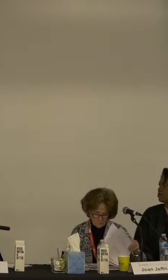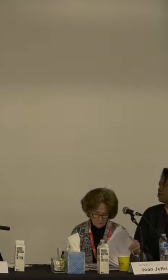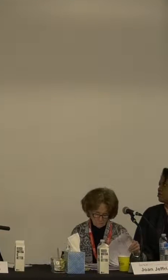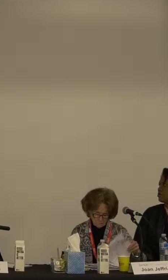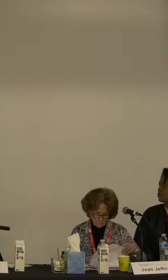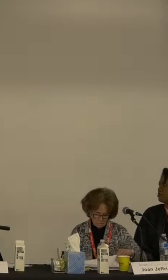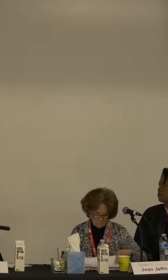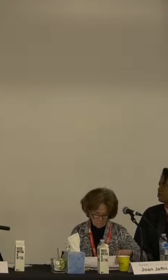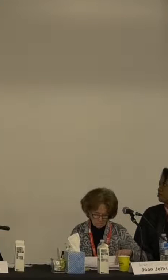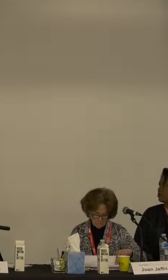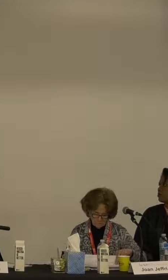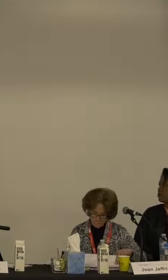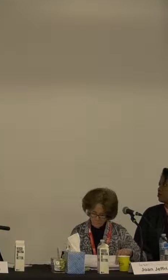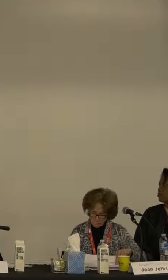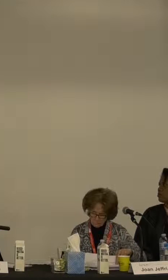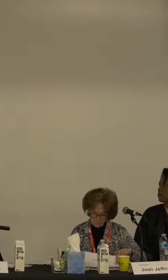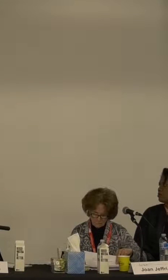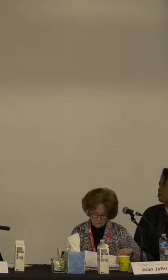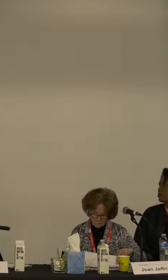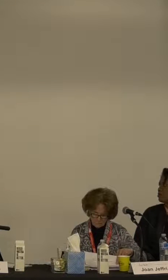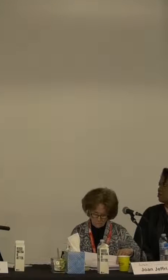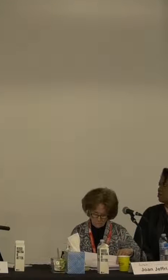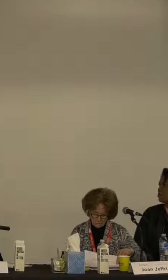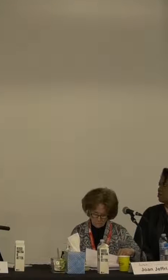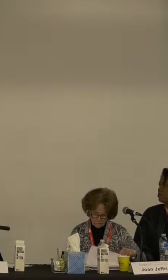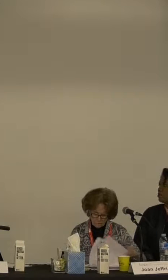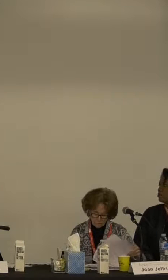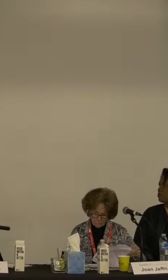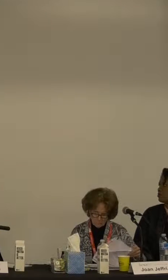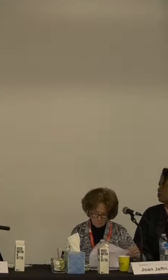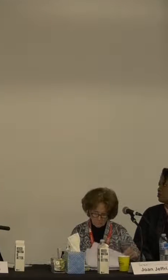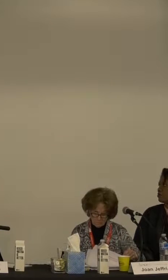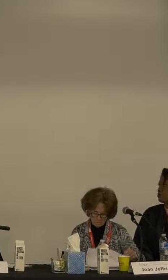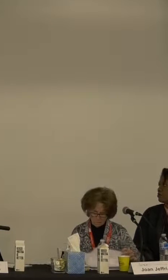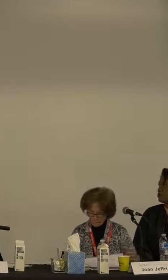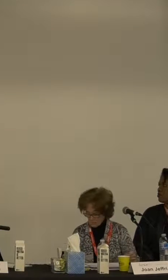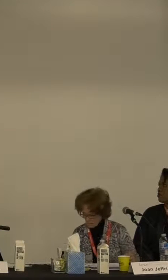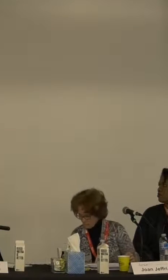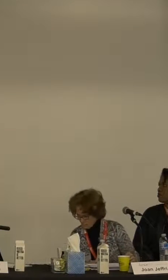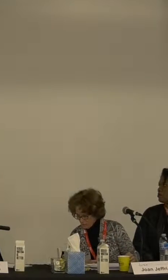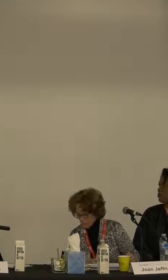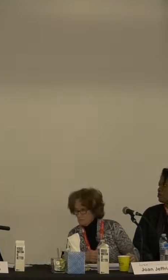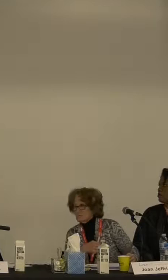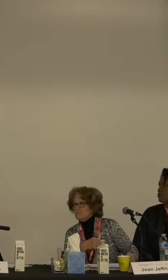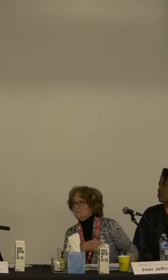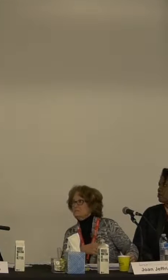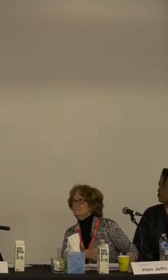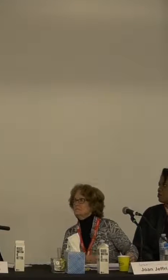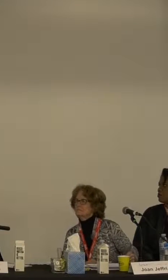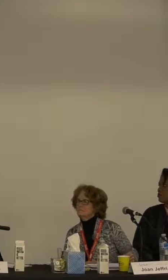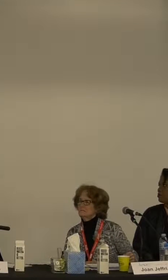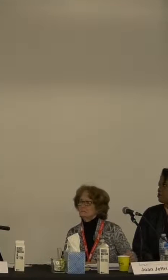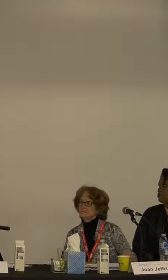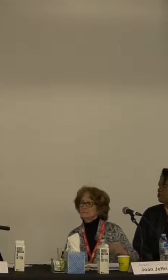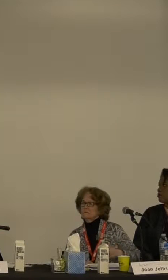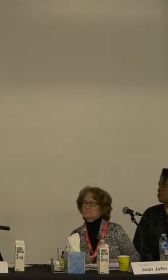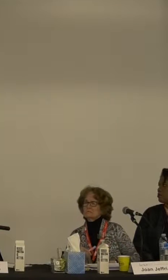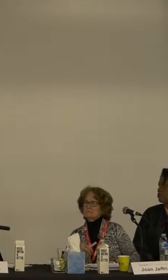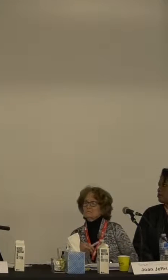goes down to 65% for people under the age of 52. And